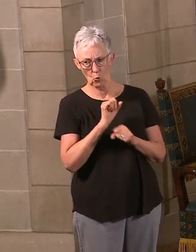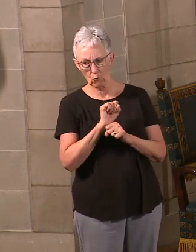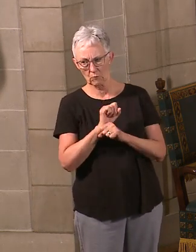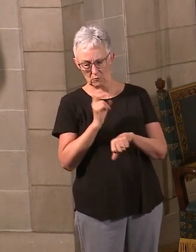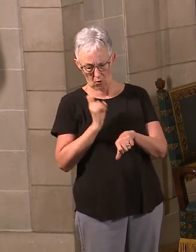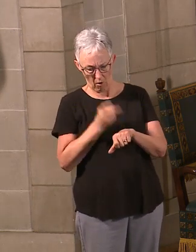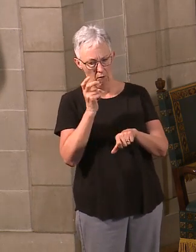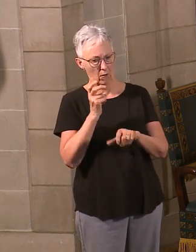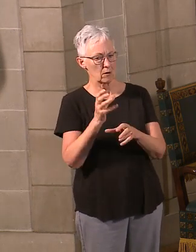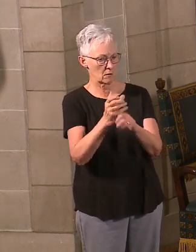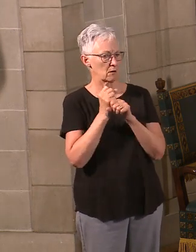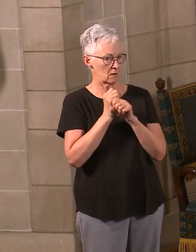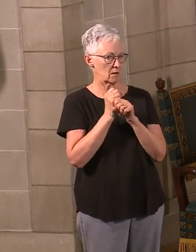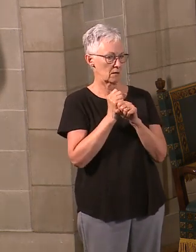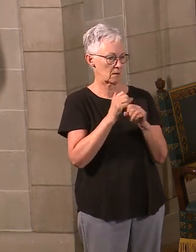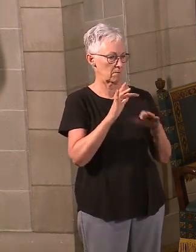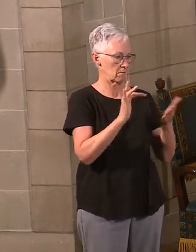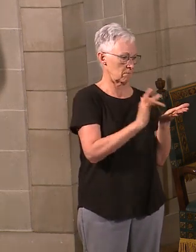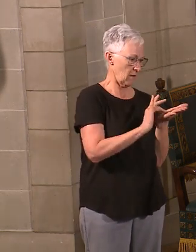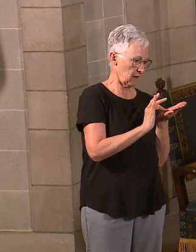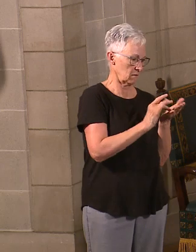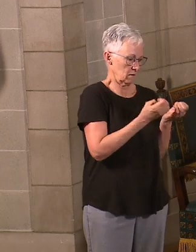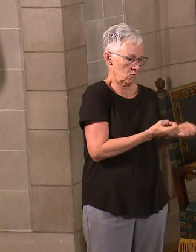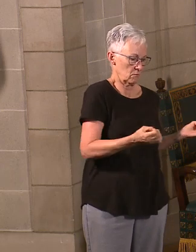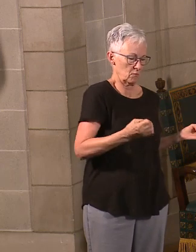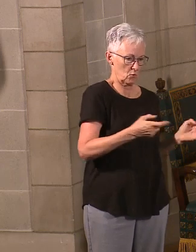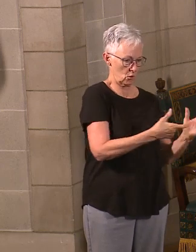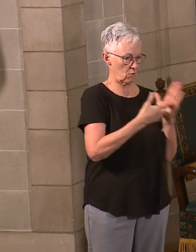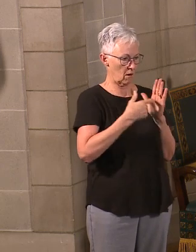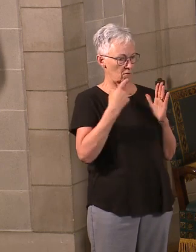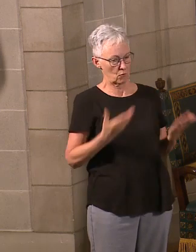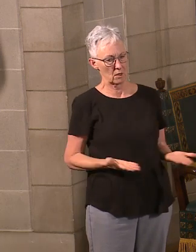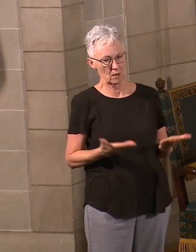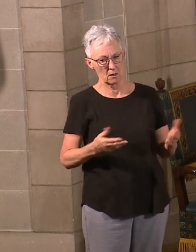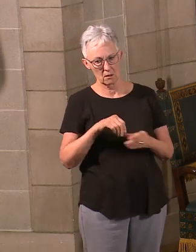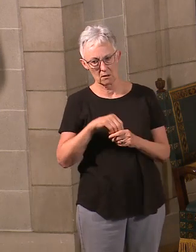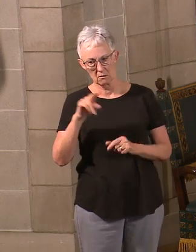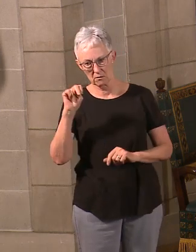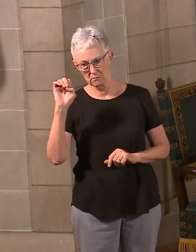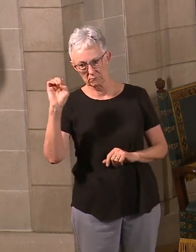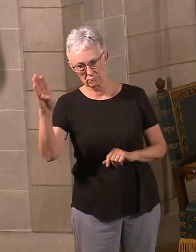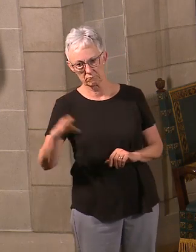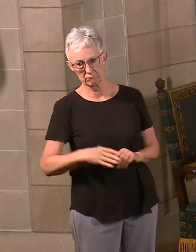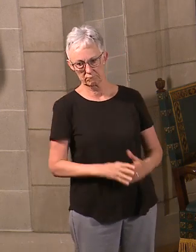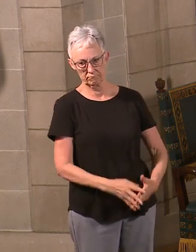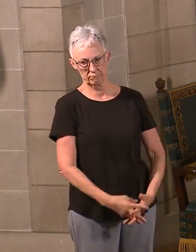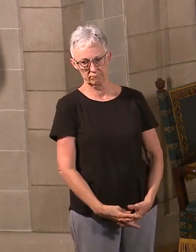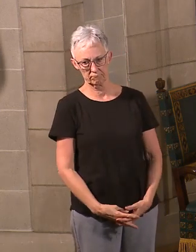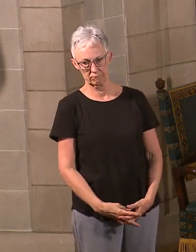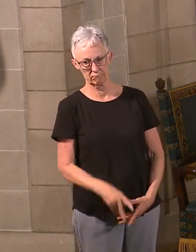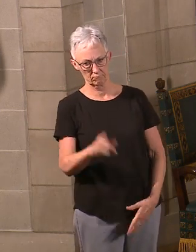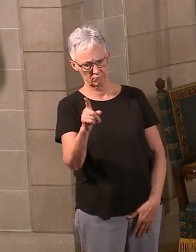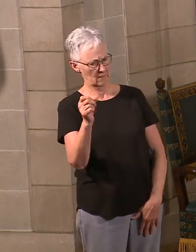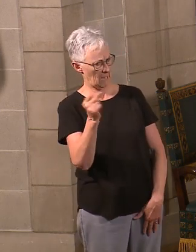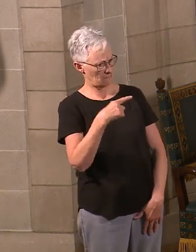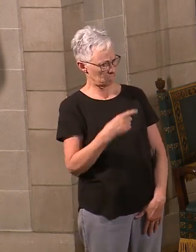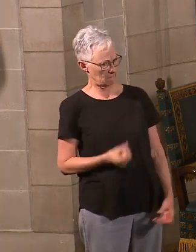get the PPE that we need here in the state, and we'll continue to do that. Do you know how much more is needed? So again, we've